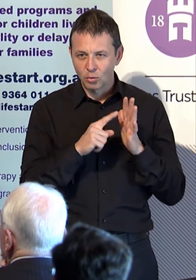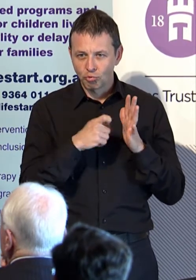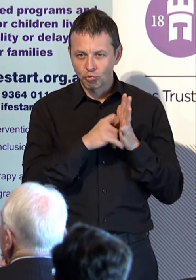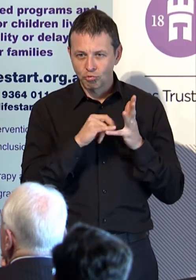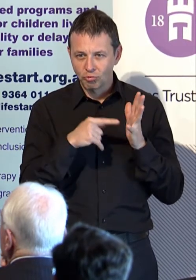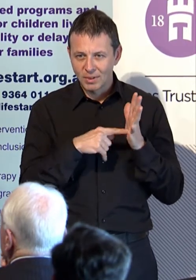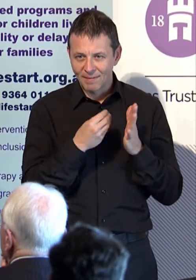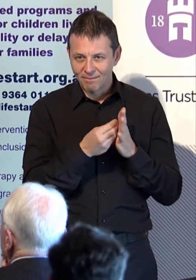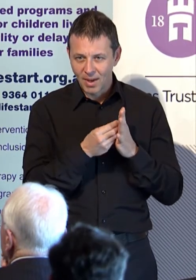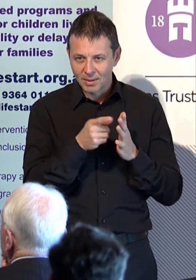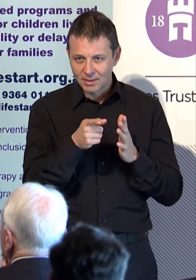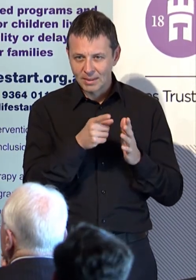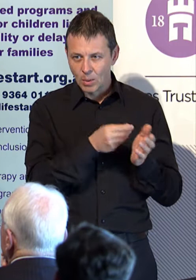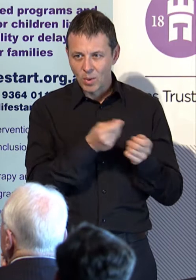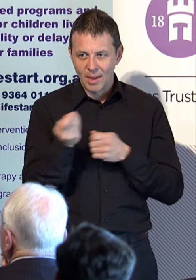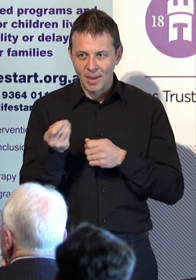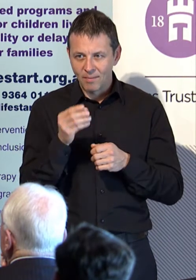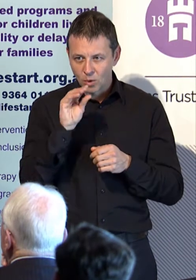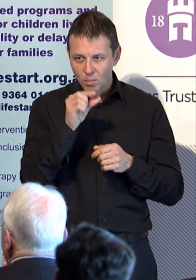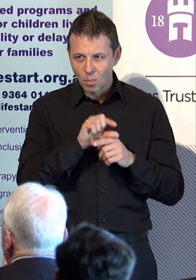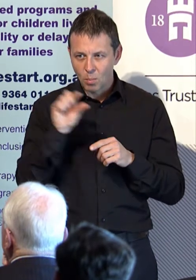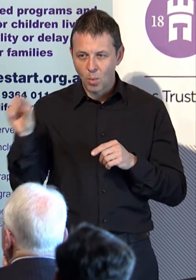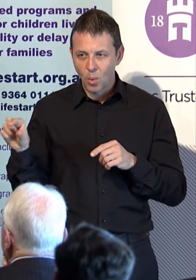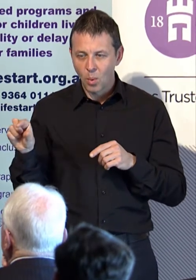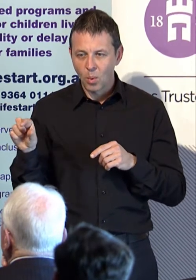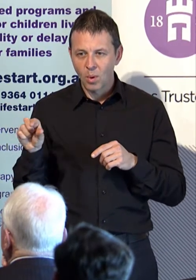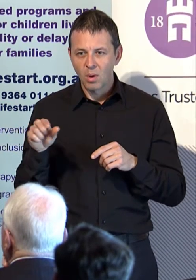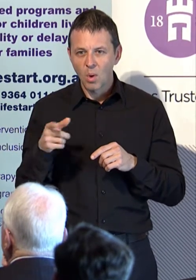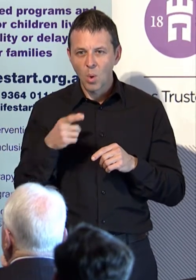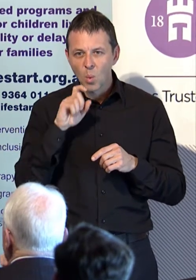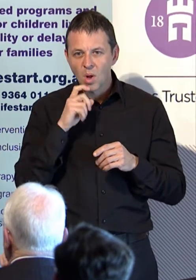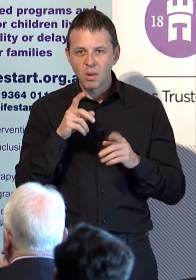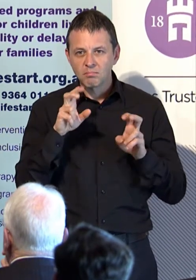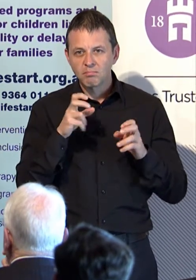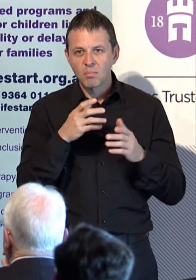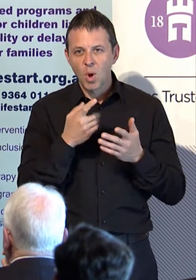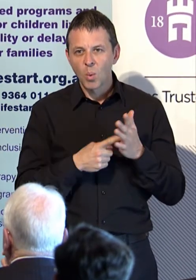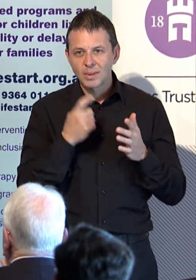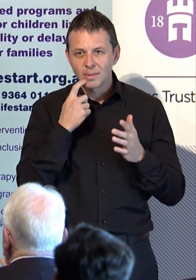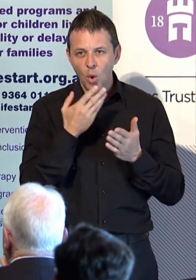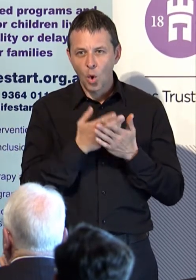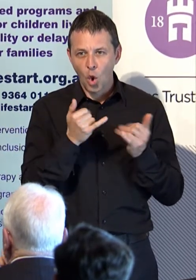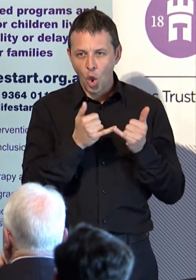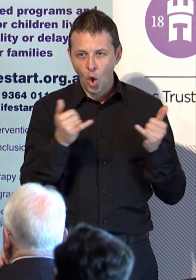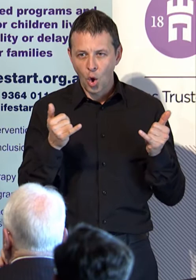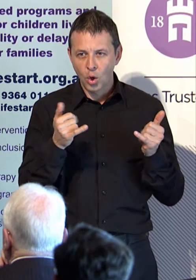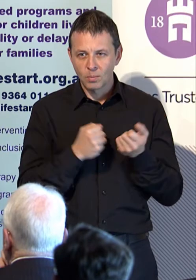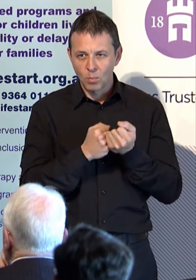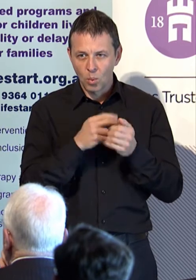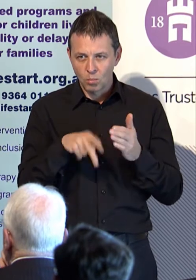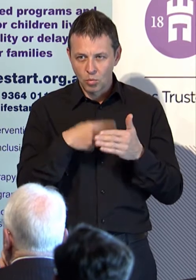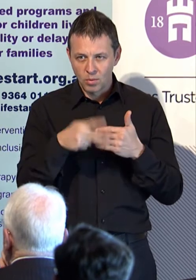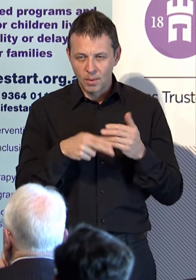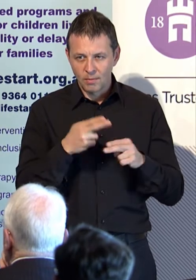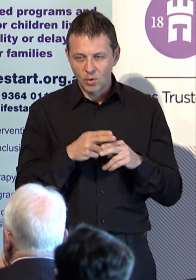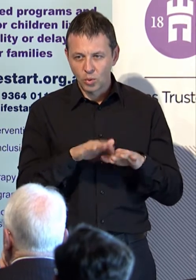Company. We received a small amount of money, and at that stage we were going to be little. We were just going to run an online support project for little kids and their families. We